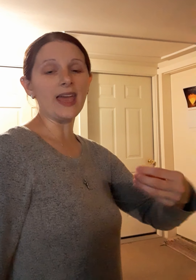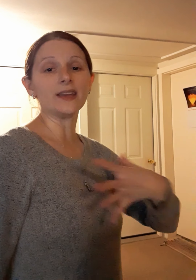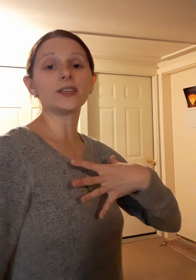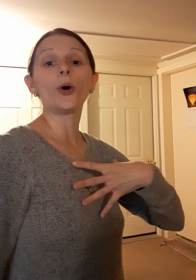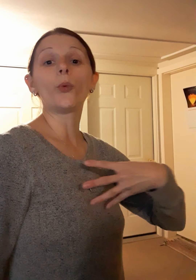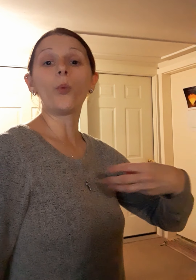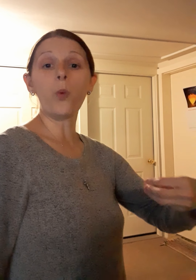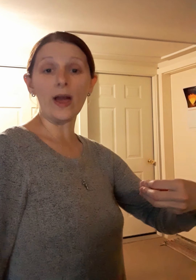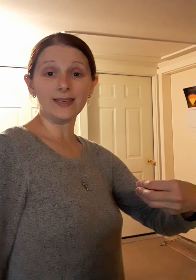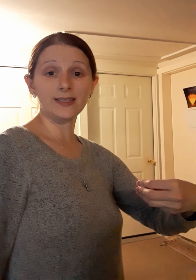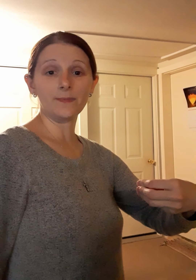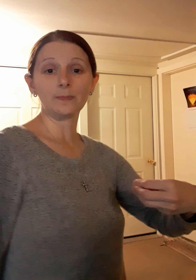hand. White,